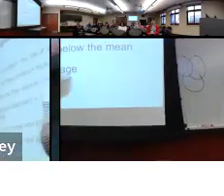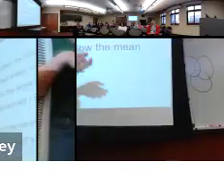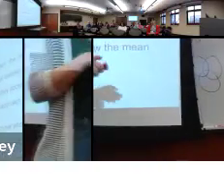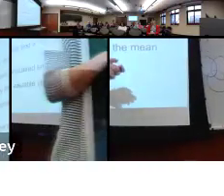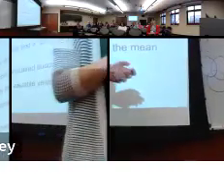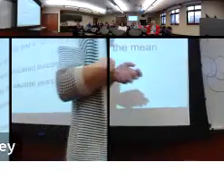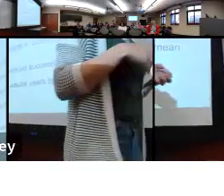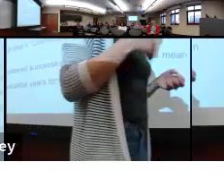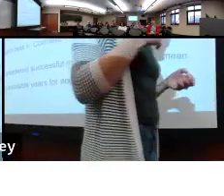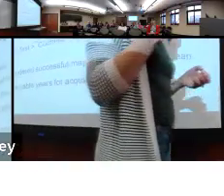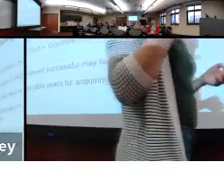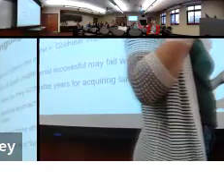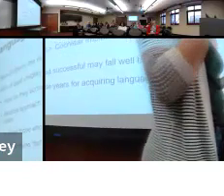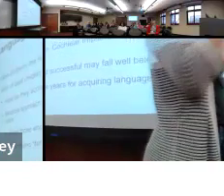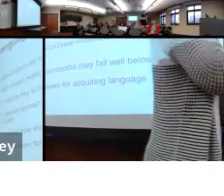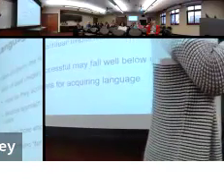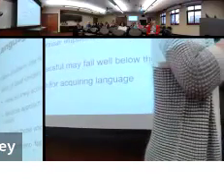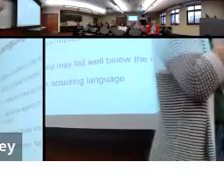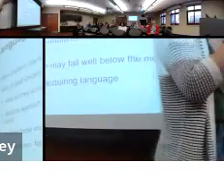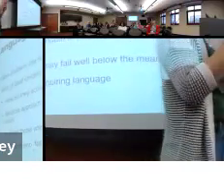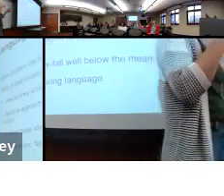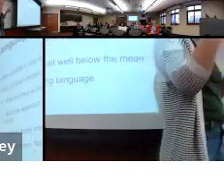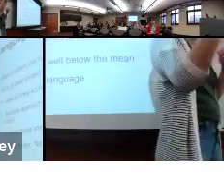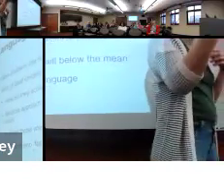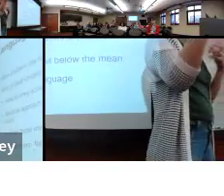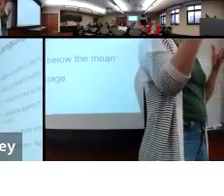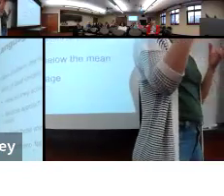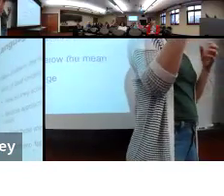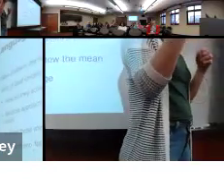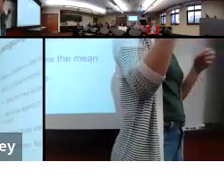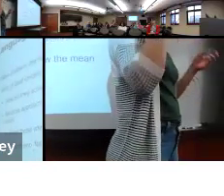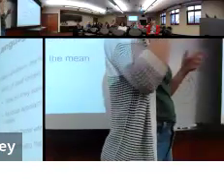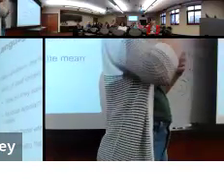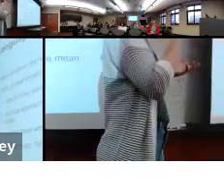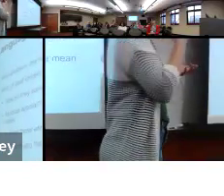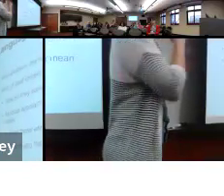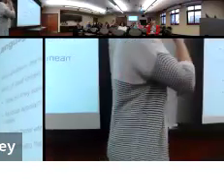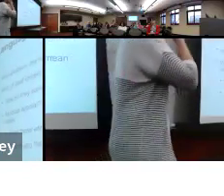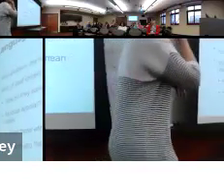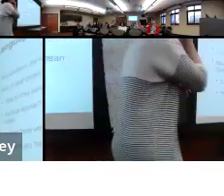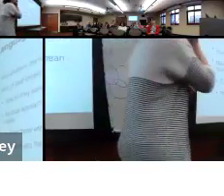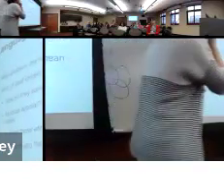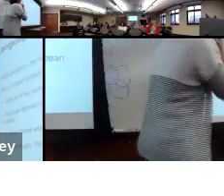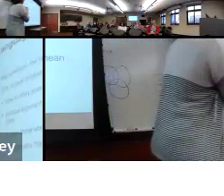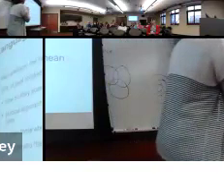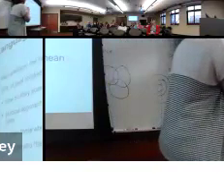it doesn't restore your hearing, but it provides some way of getting audible signals to the brain.